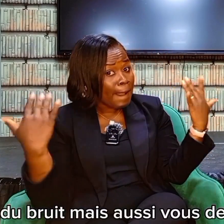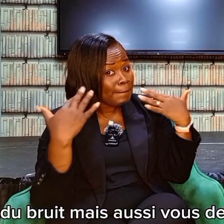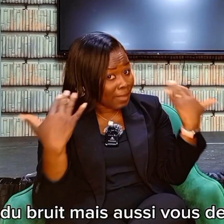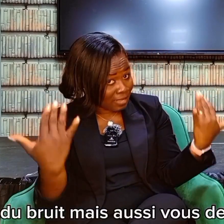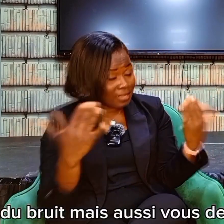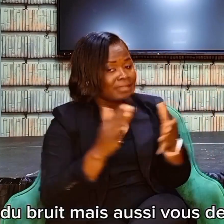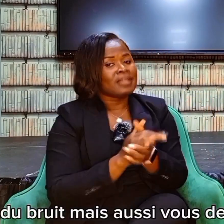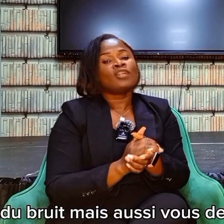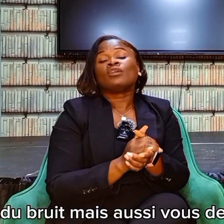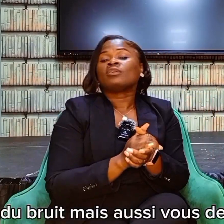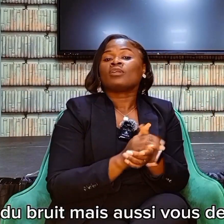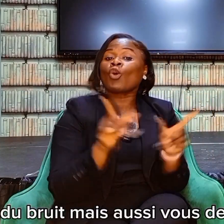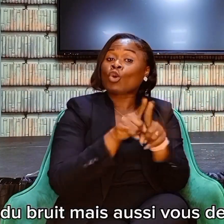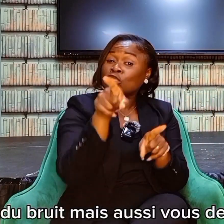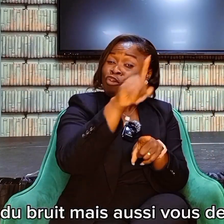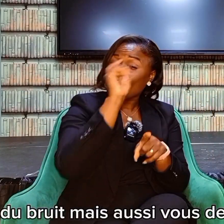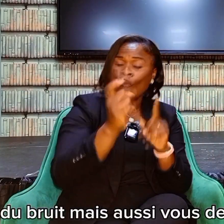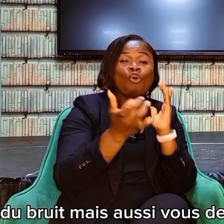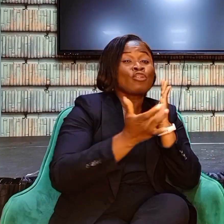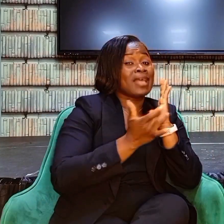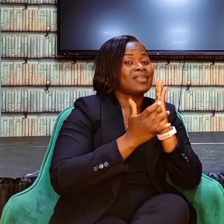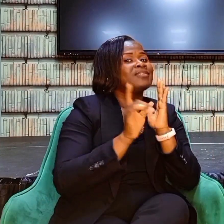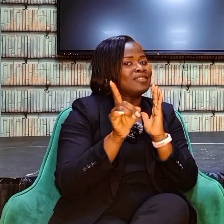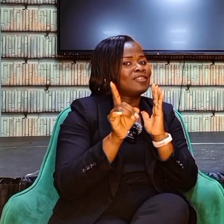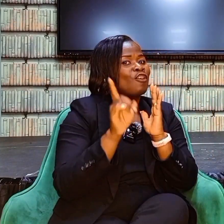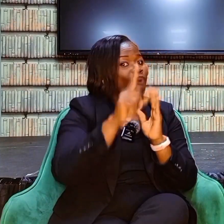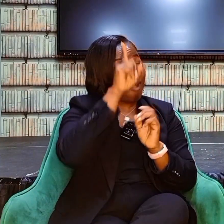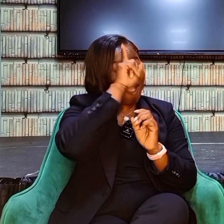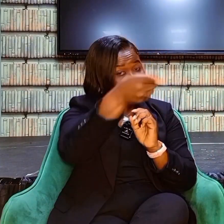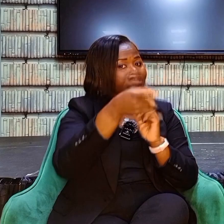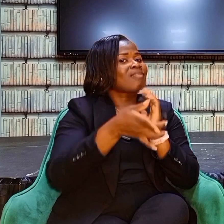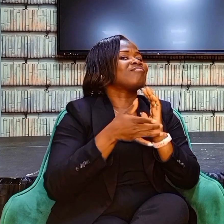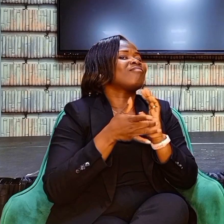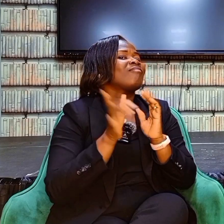But also you need to make strategic noise.